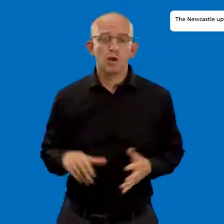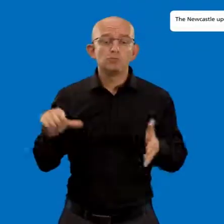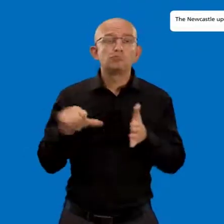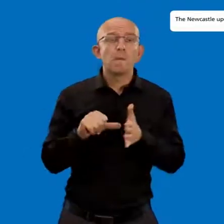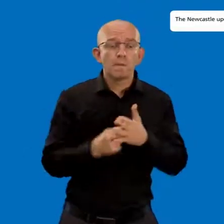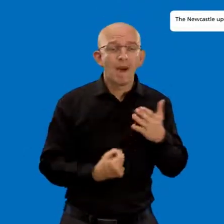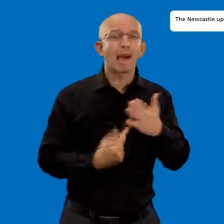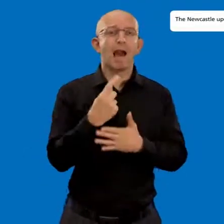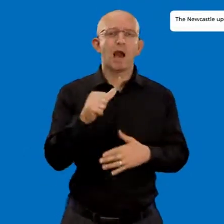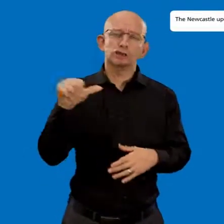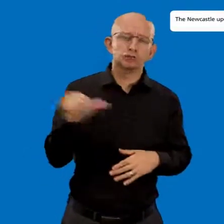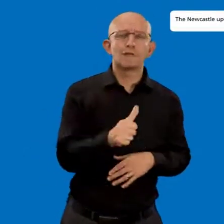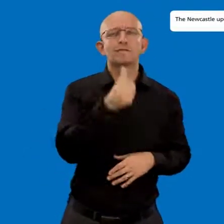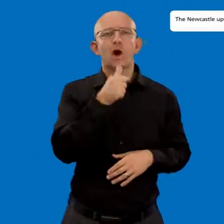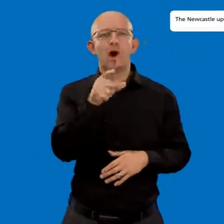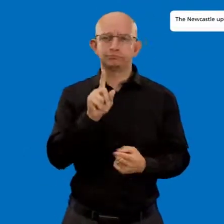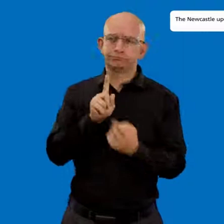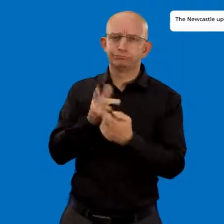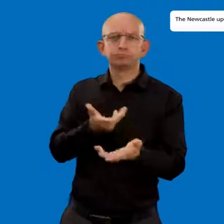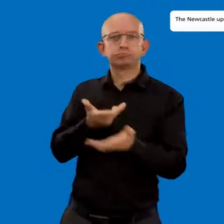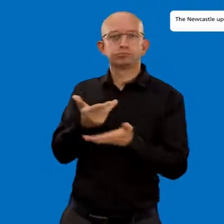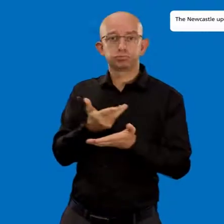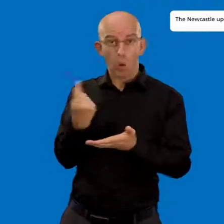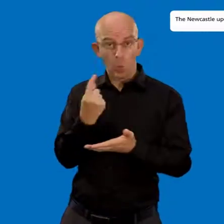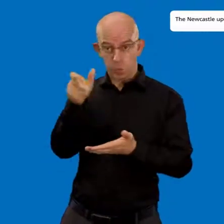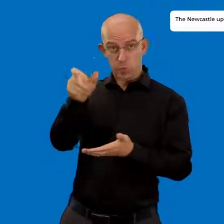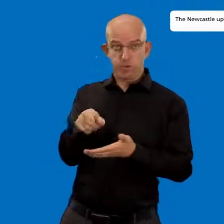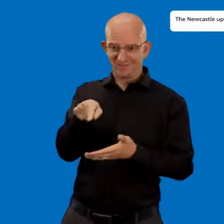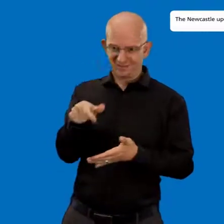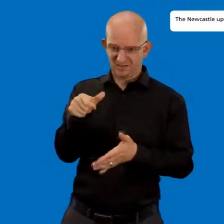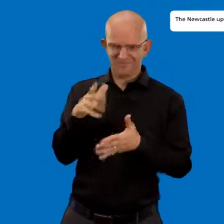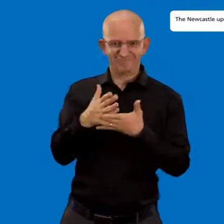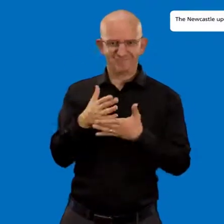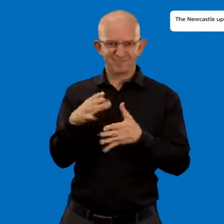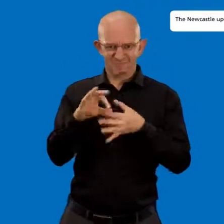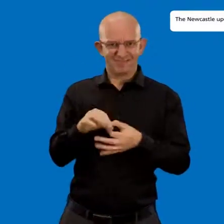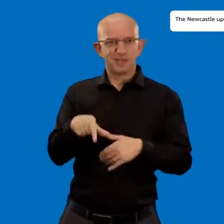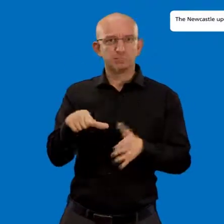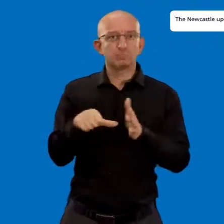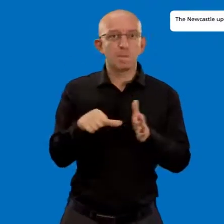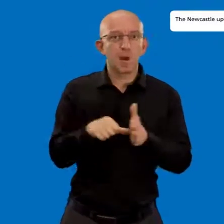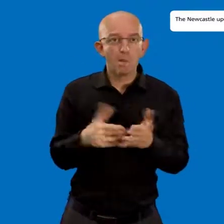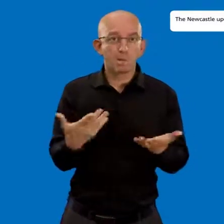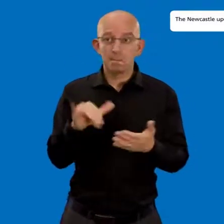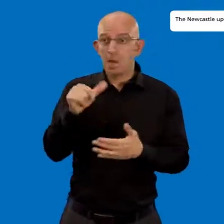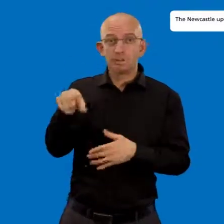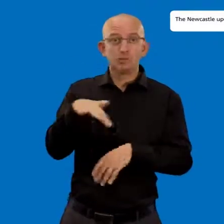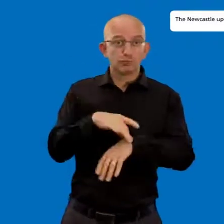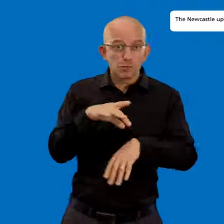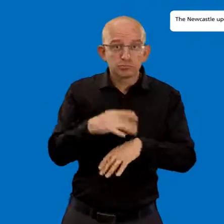You should initially try to address this with someone who is close to the cause of your immediate concern, such as the